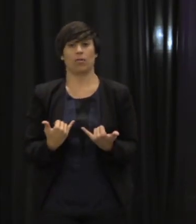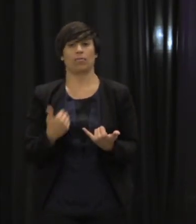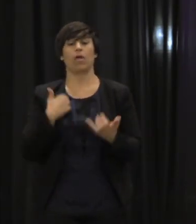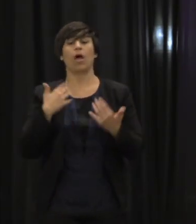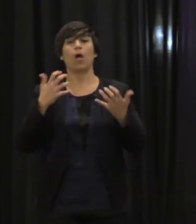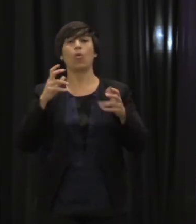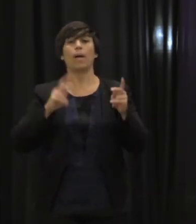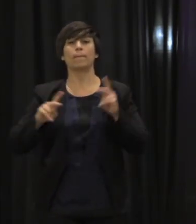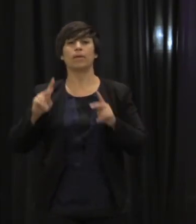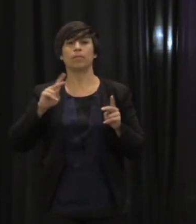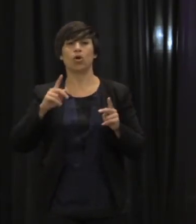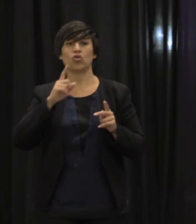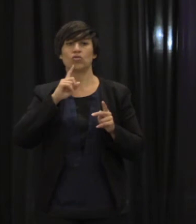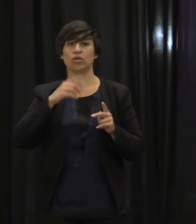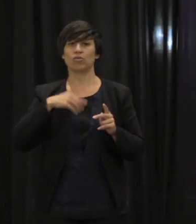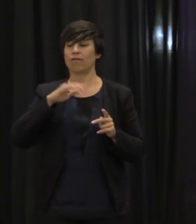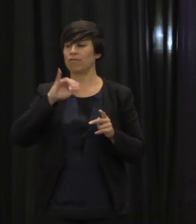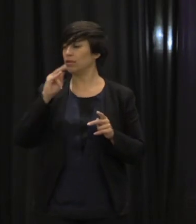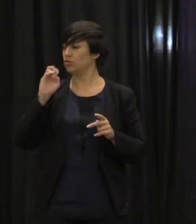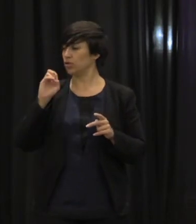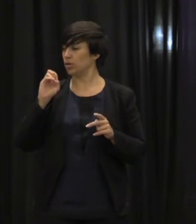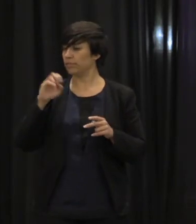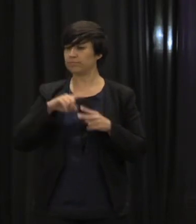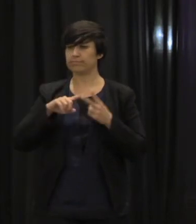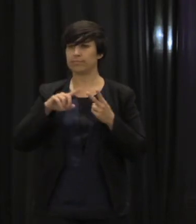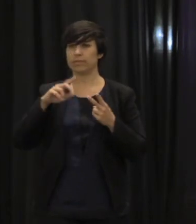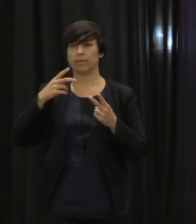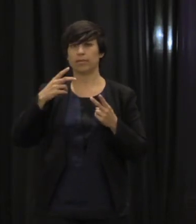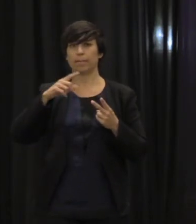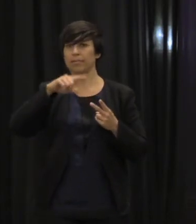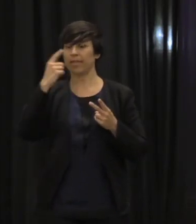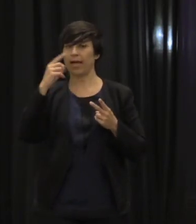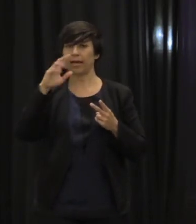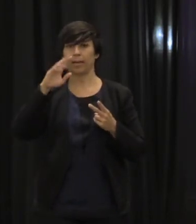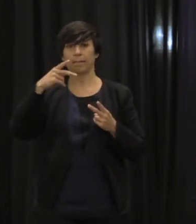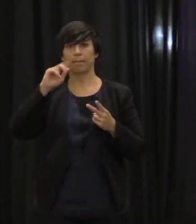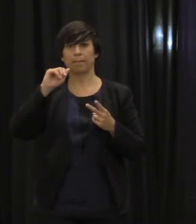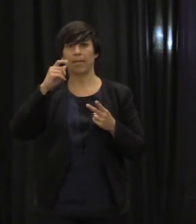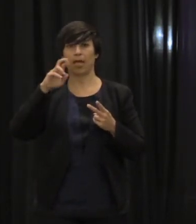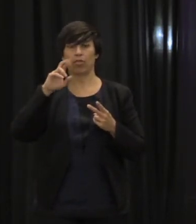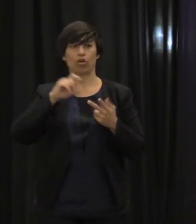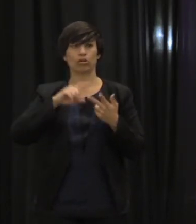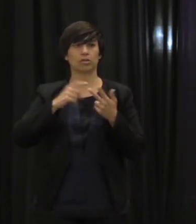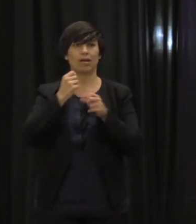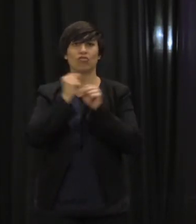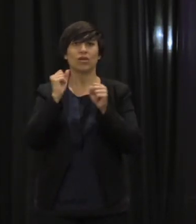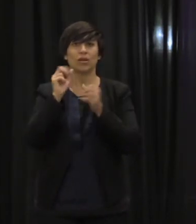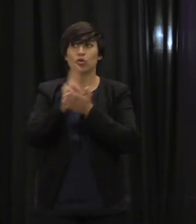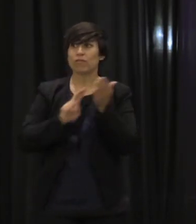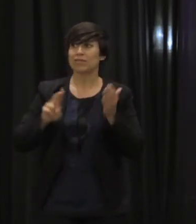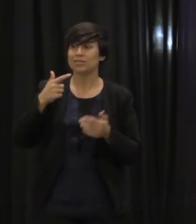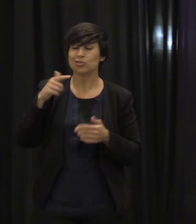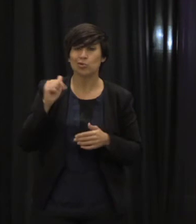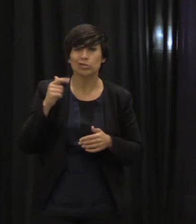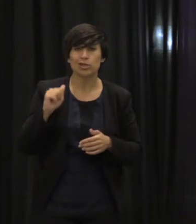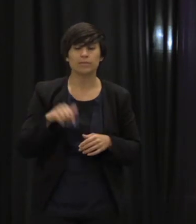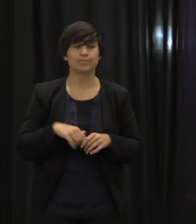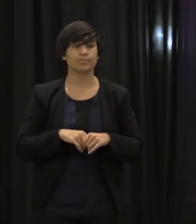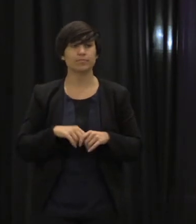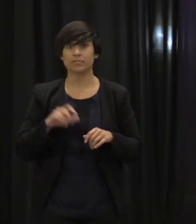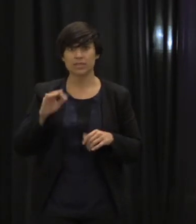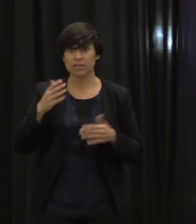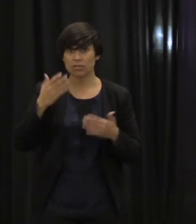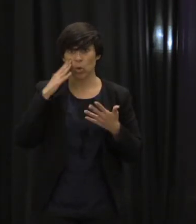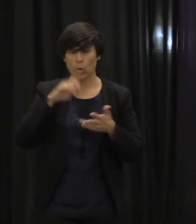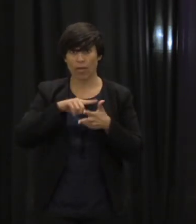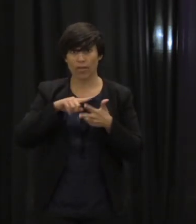people to channel the Jane Collective, to channel the Black Panthers, to channel Freedom University in Georgia. And if you don't